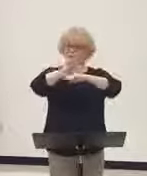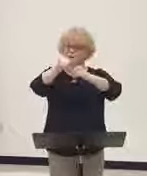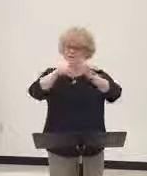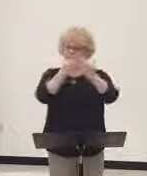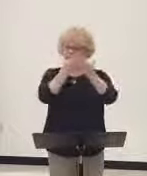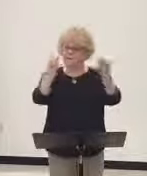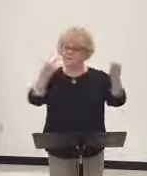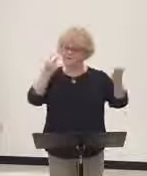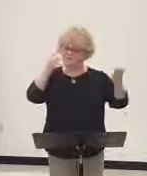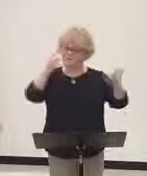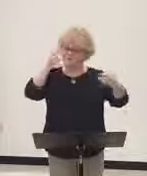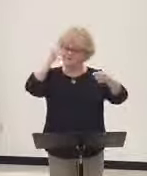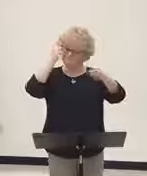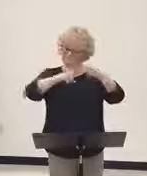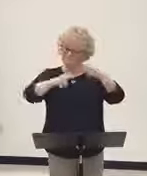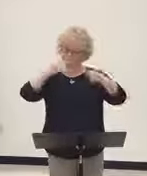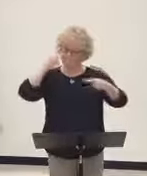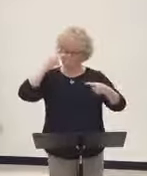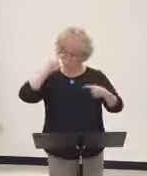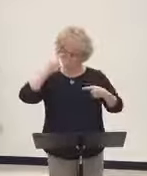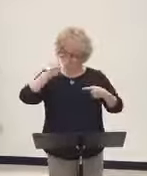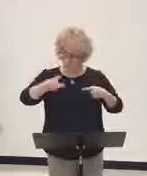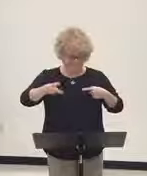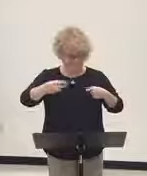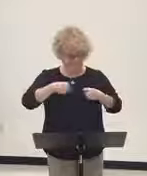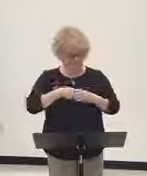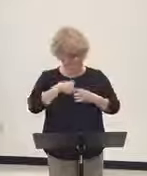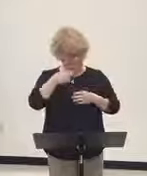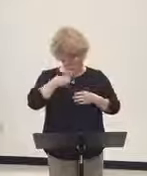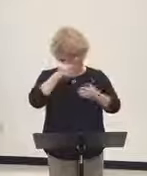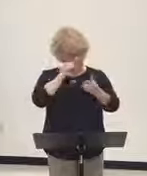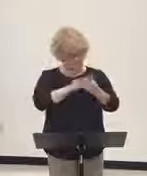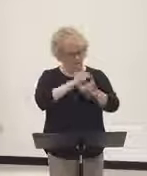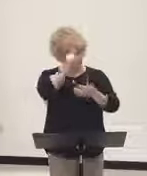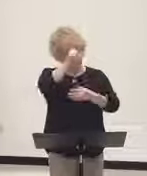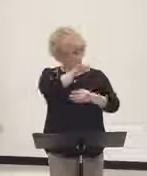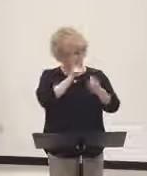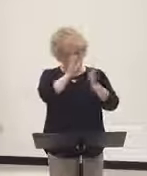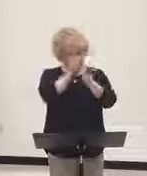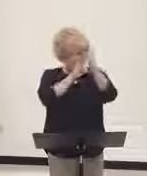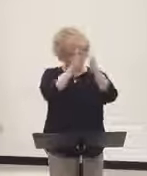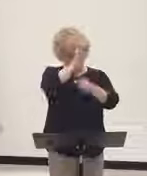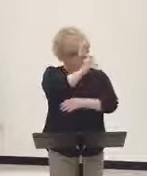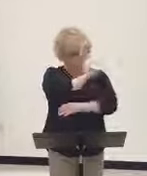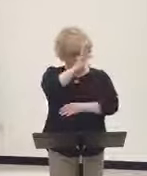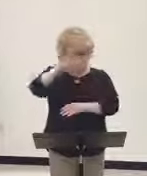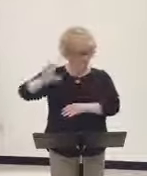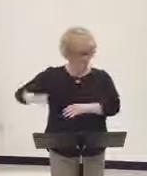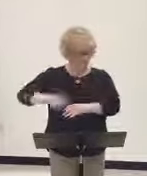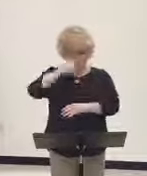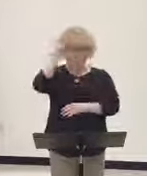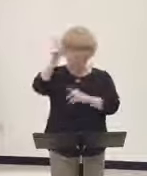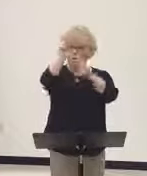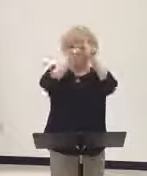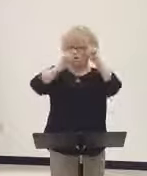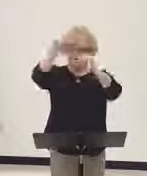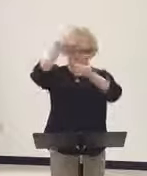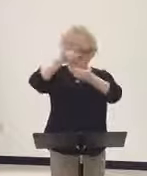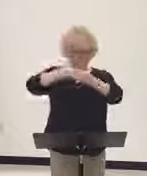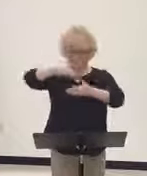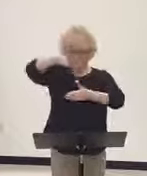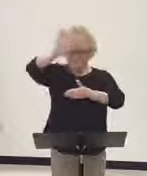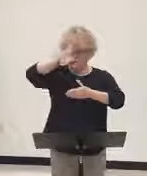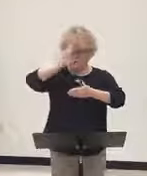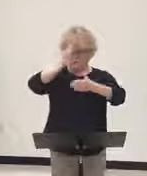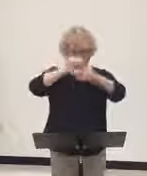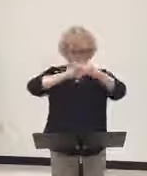of heaven and earth, of all things visible and invisible. I believe in one Lord Jesus Christ, the